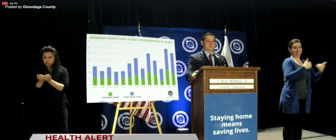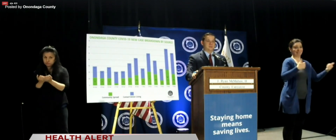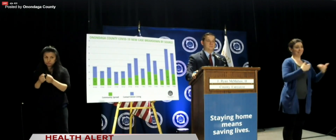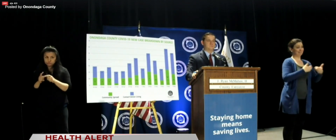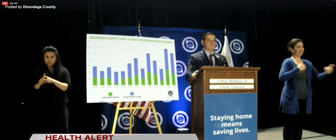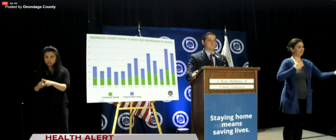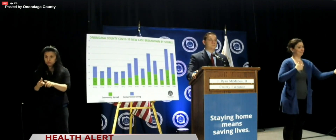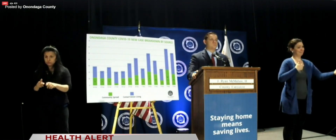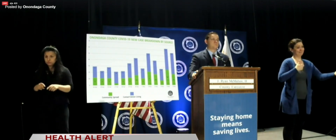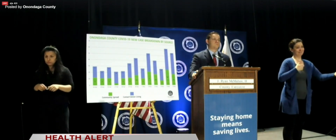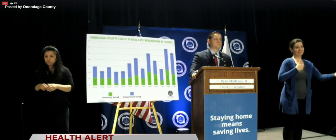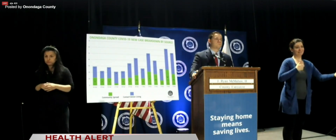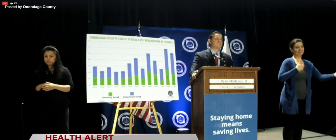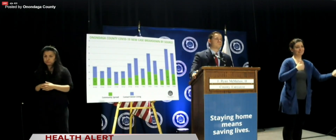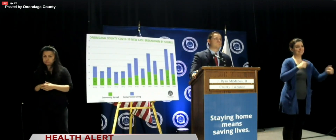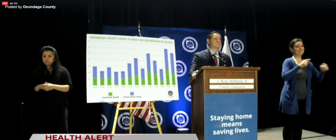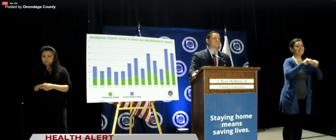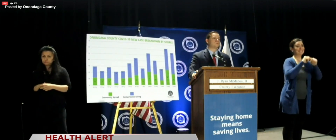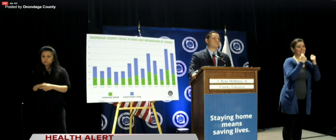same team.